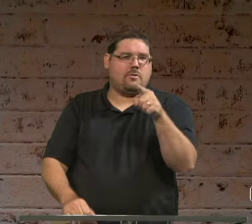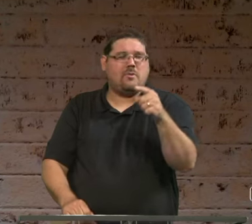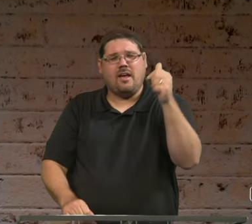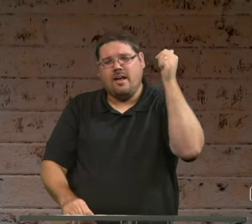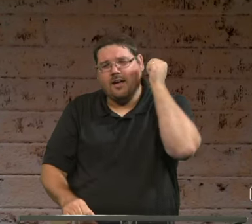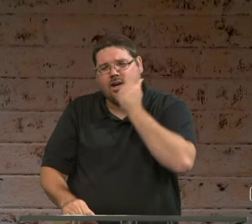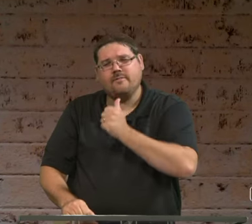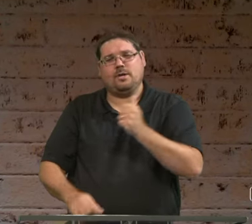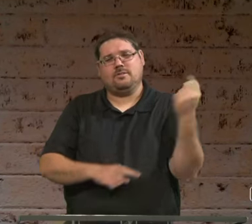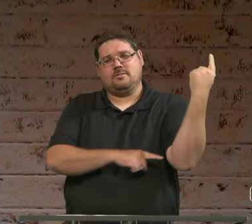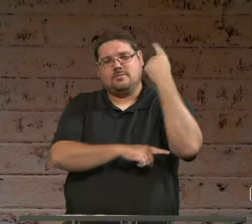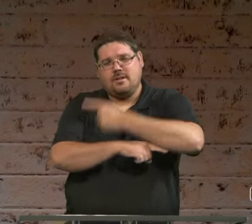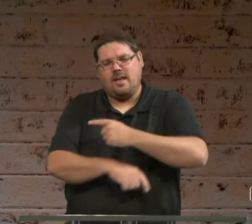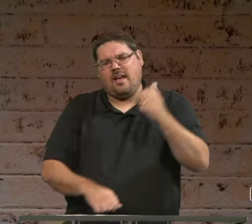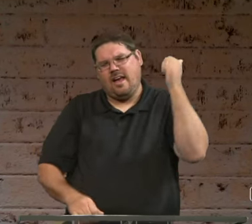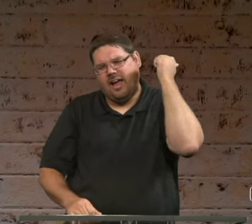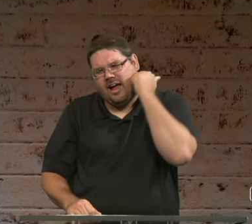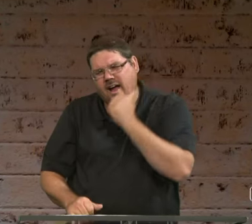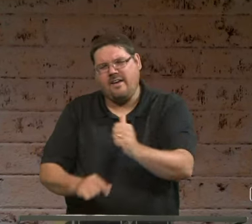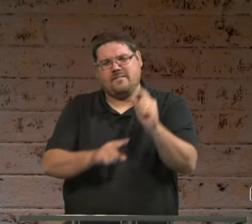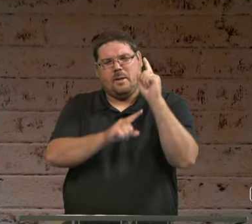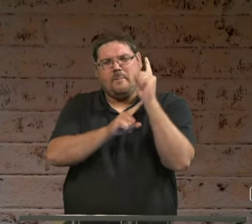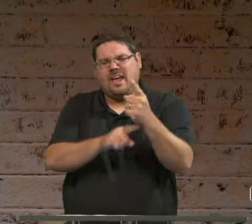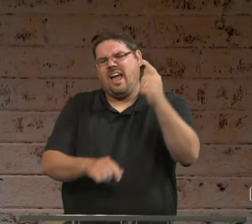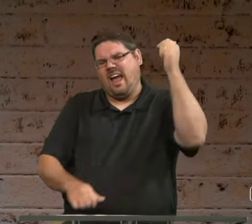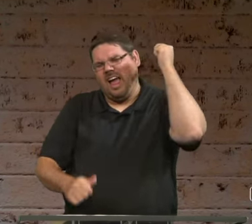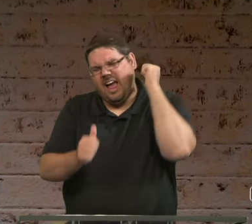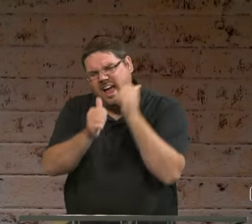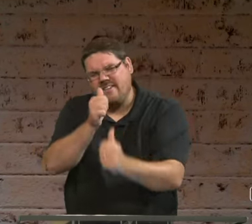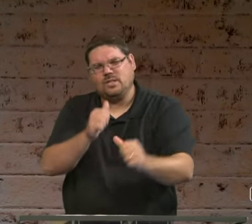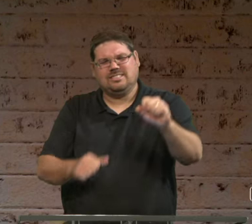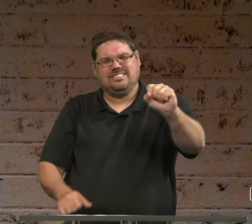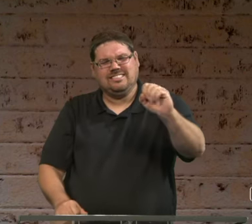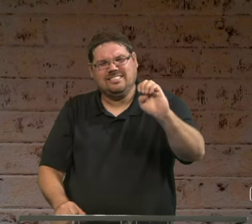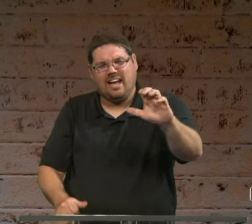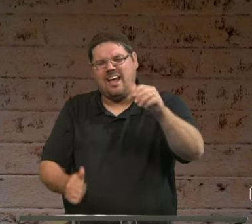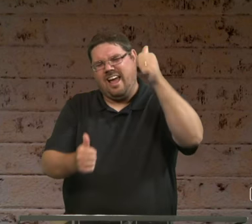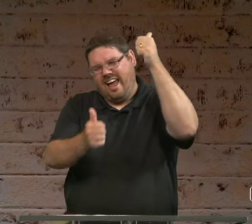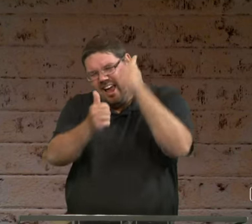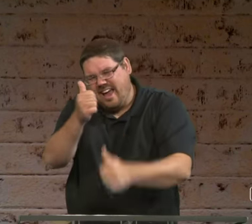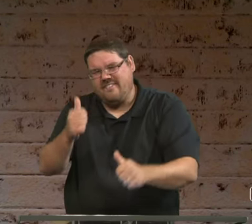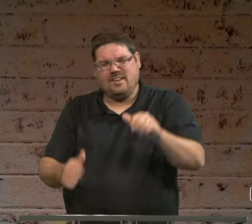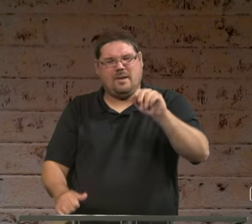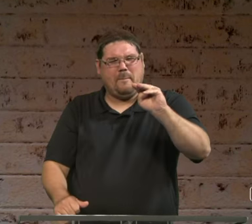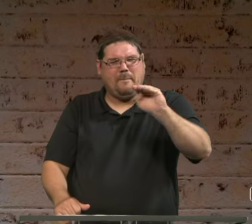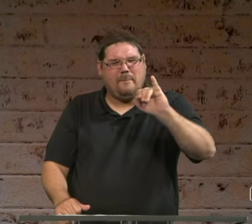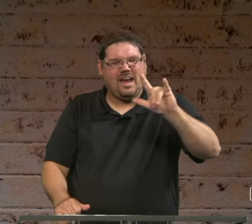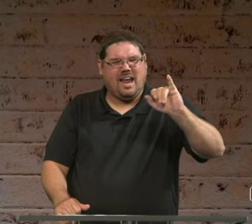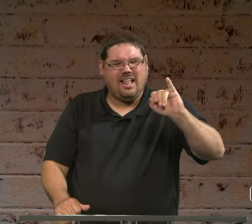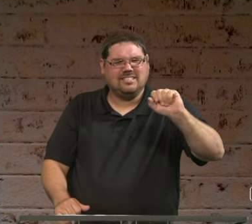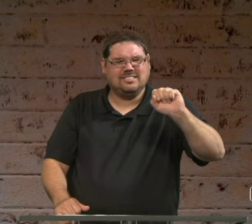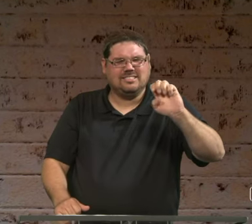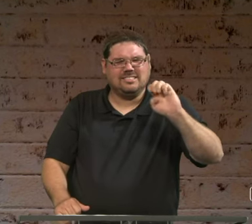has everything written down about your life. Every day, every second, and every